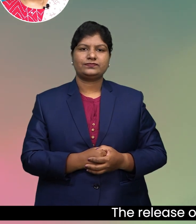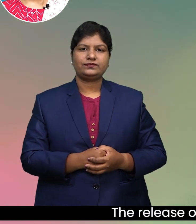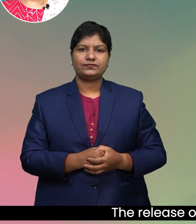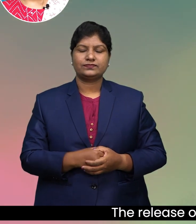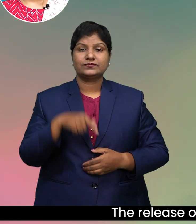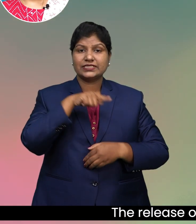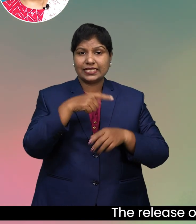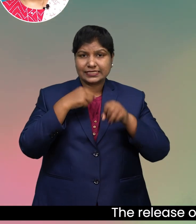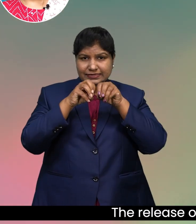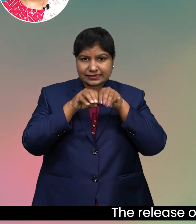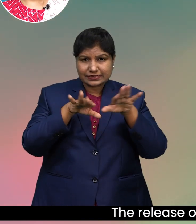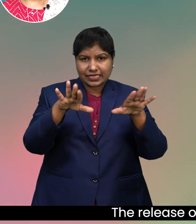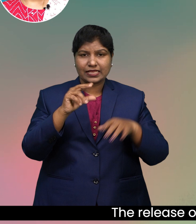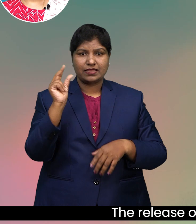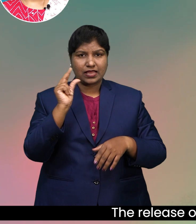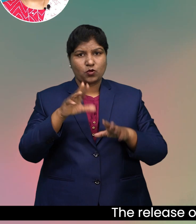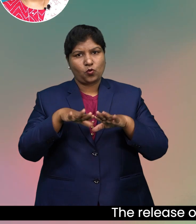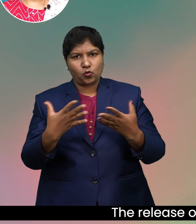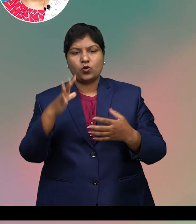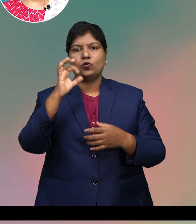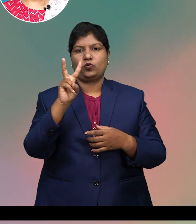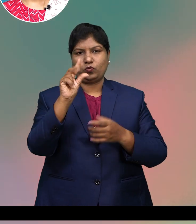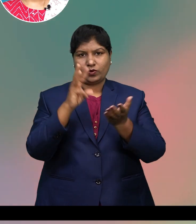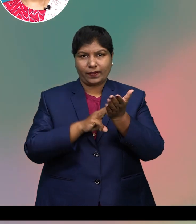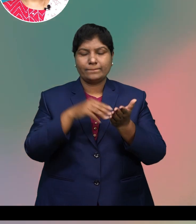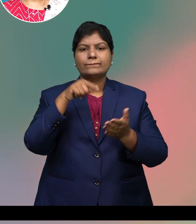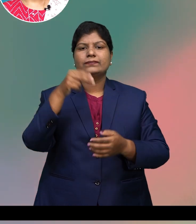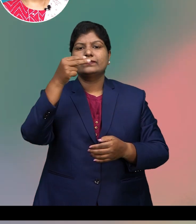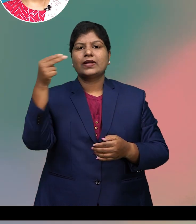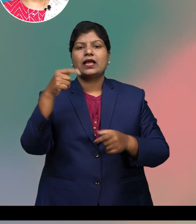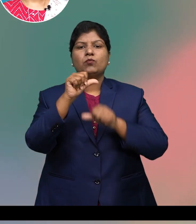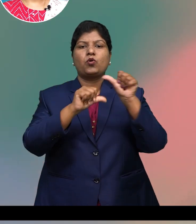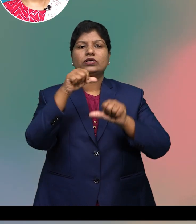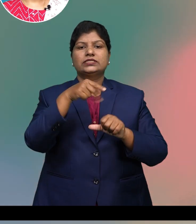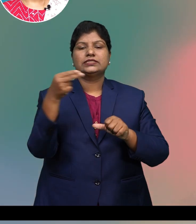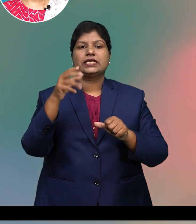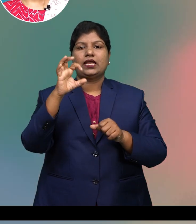The release of the egg or ovum is called ovulation.